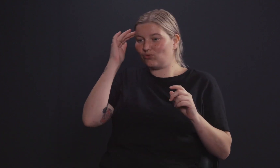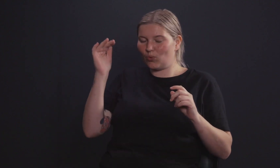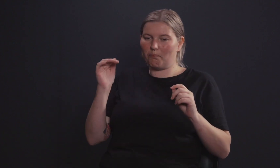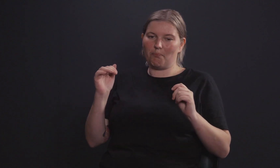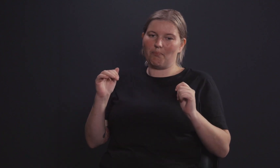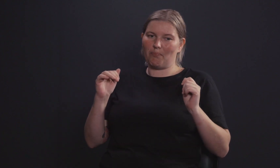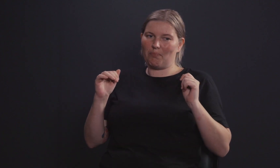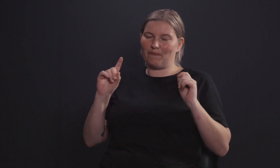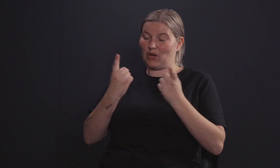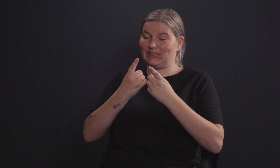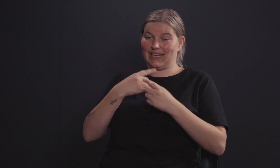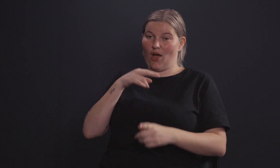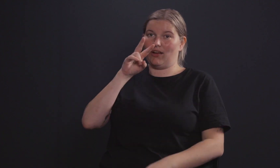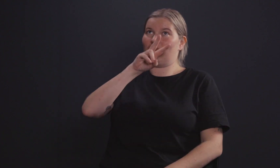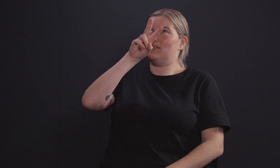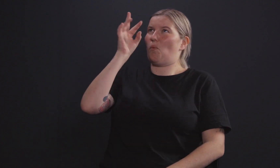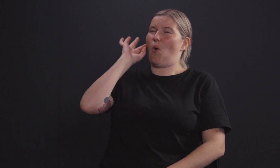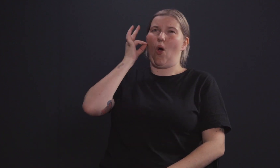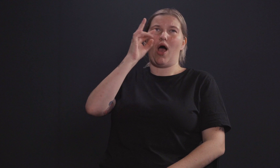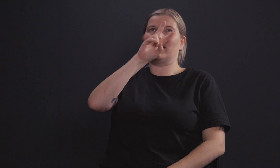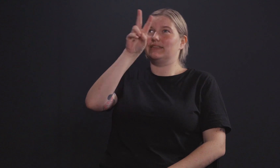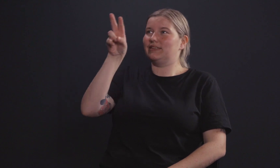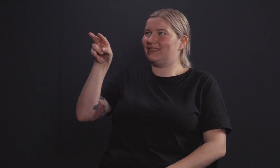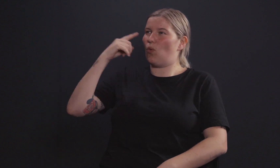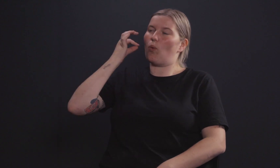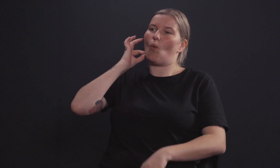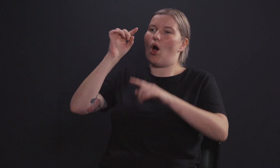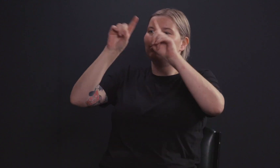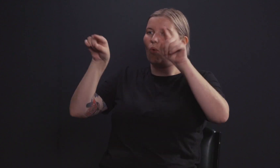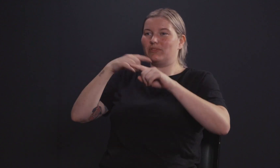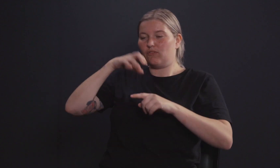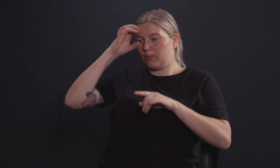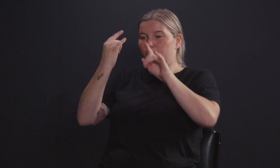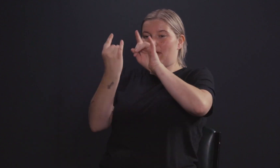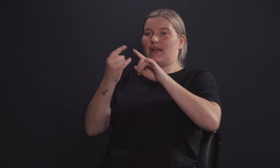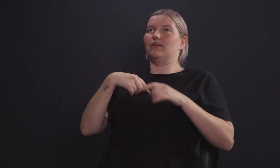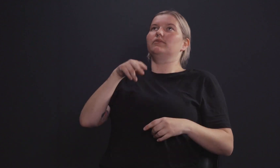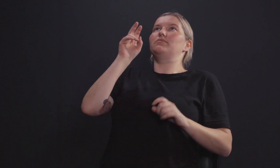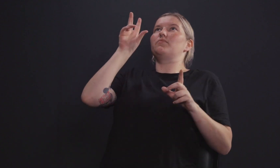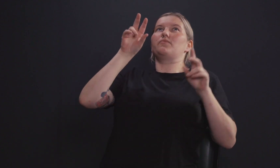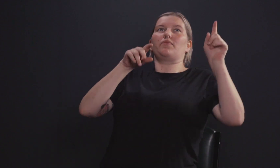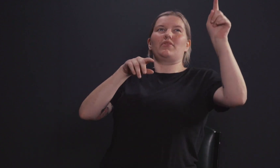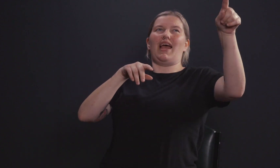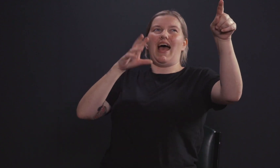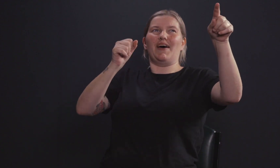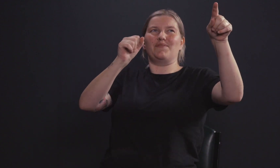6 hours. So I woke up in this white room, and the first thing I remember seeing from my bed was lots of white